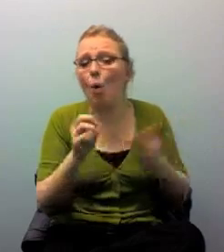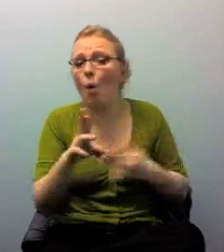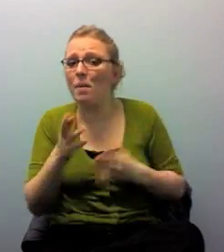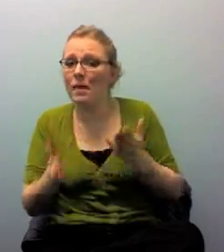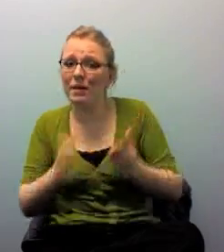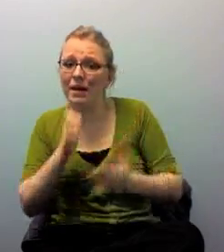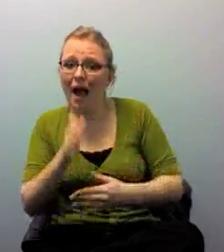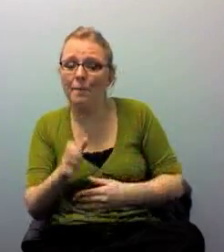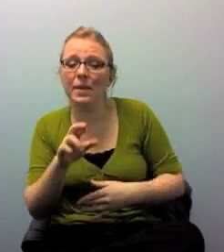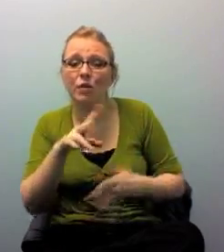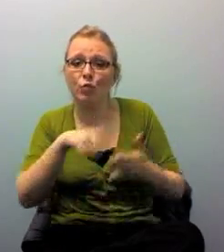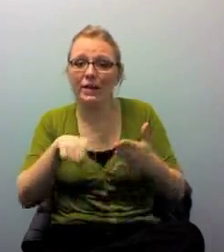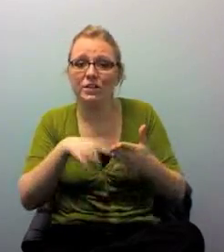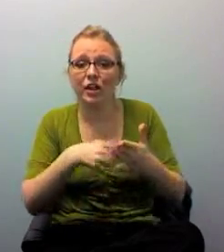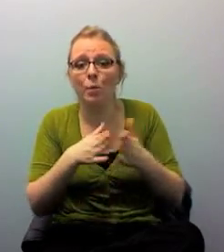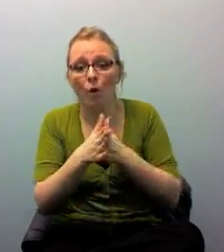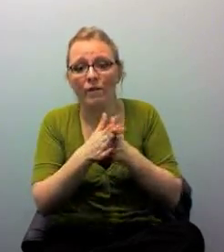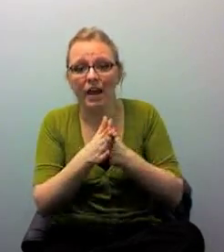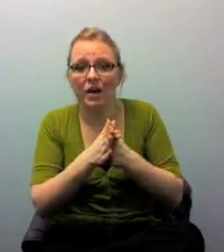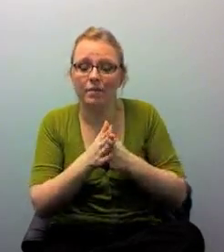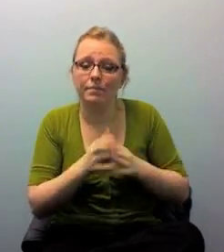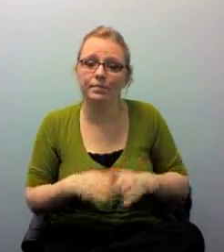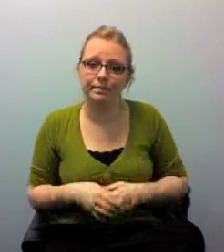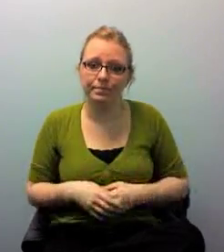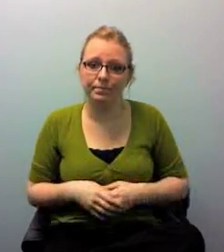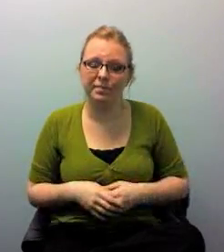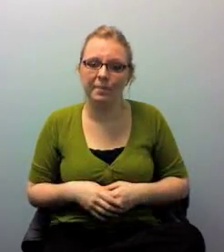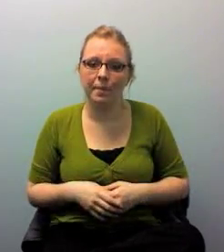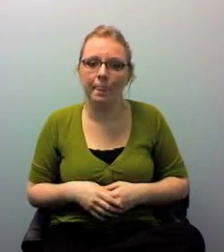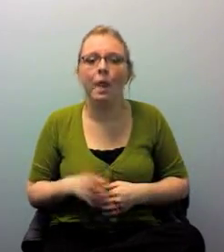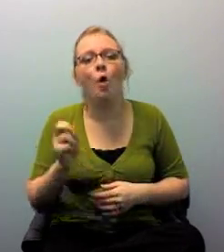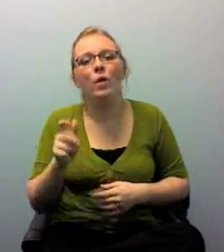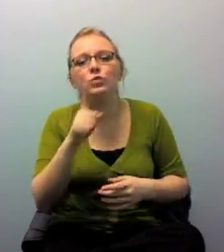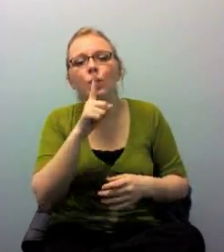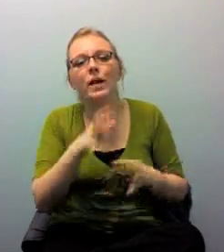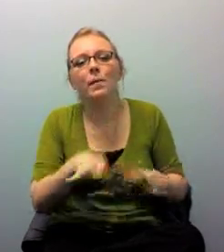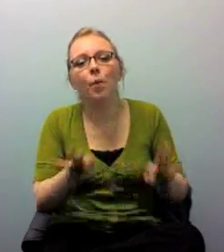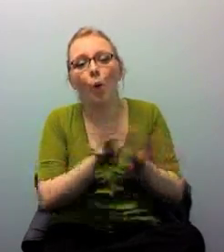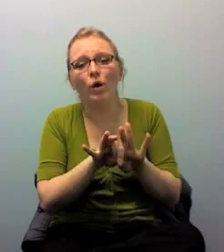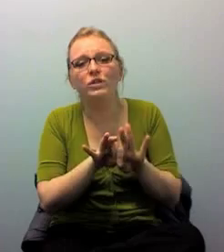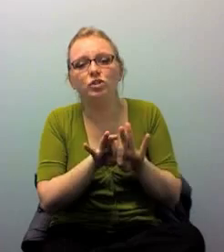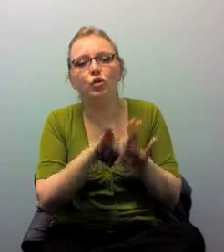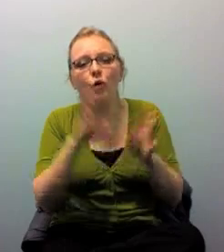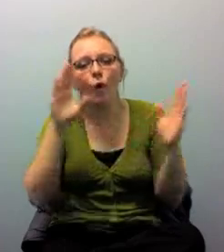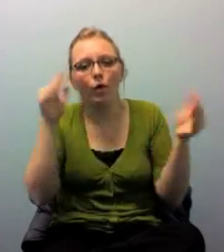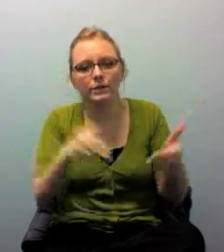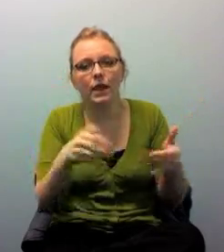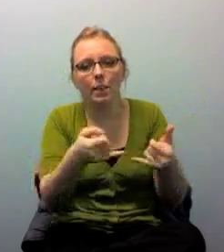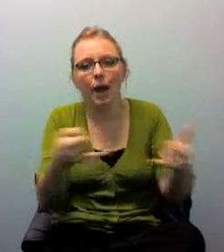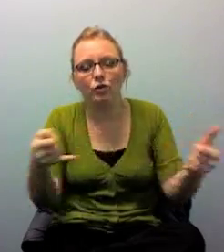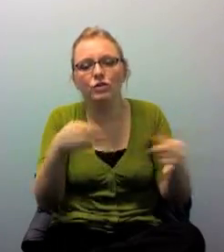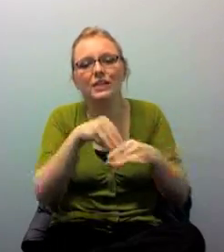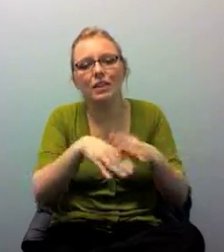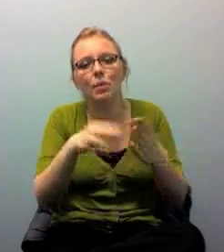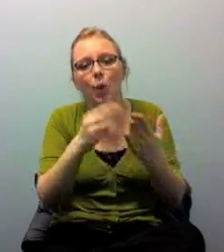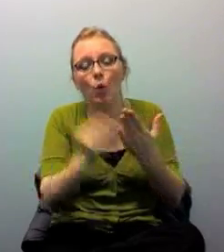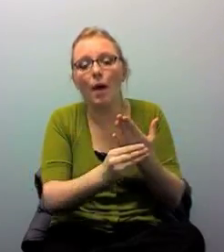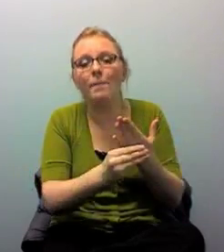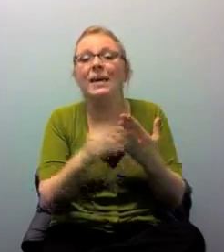be racially motivated. Okay, it's important to get into boundaries soon into the program. Here's an exercise you can do to